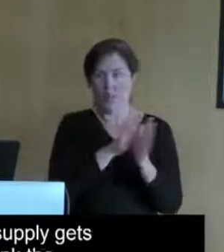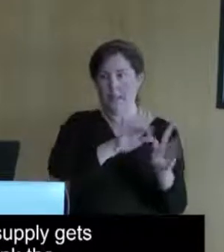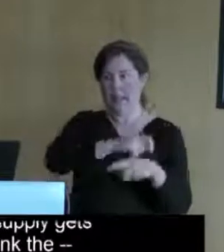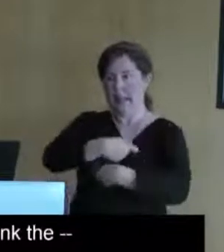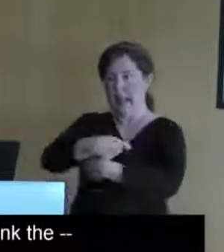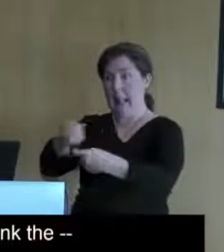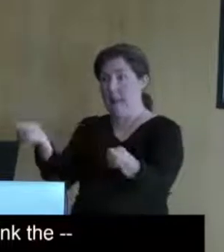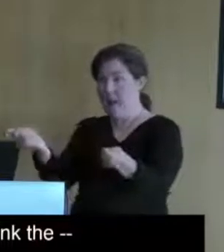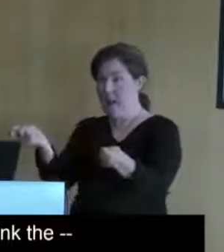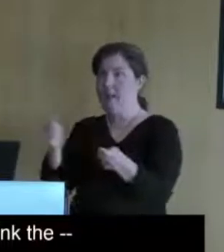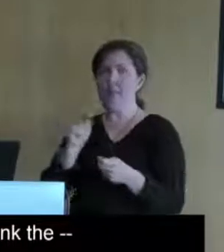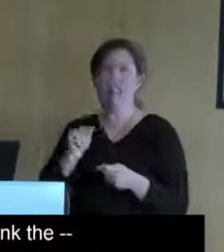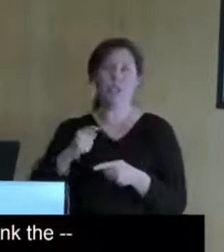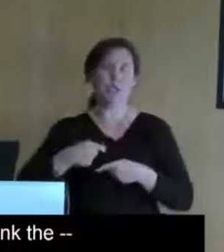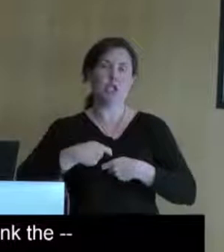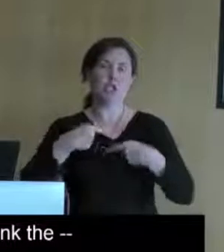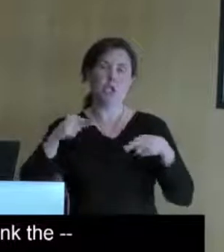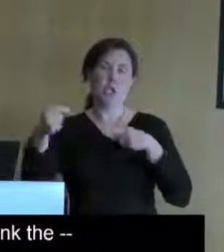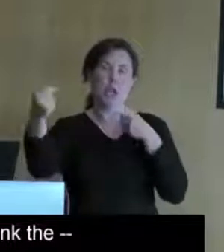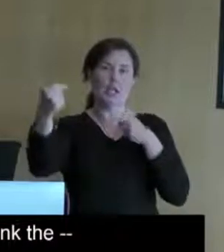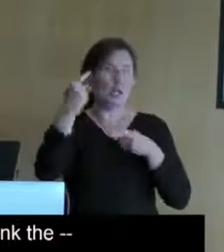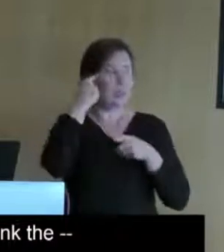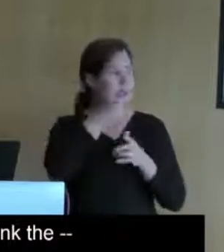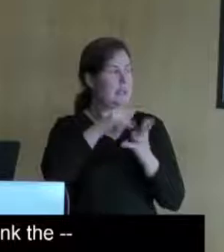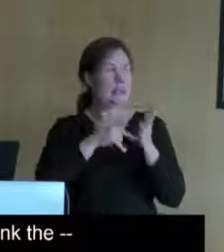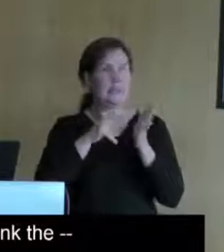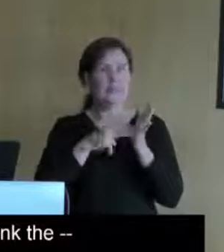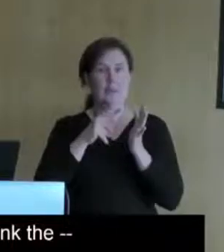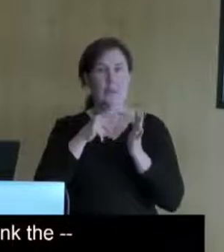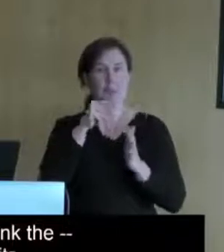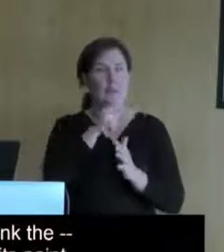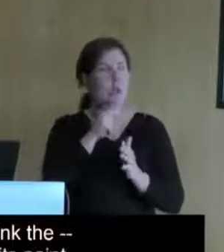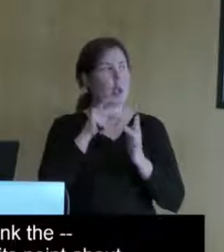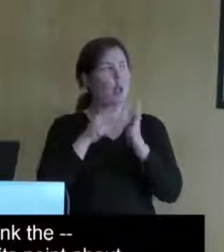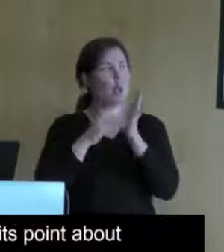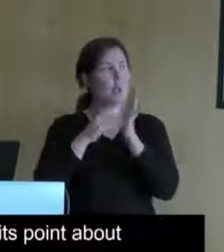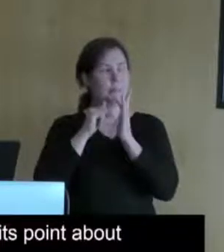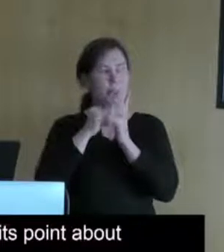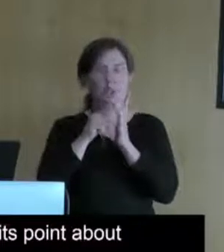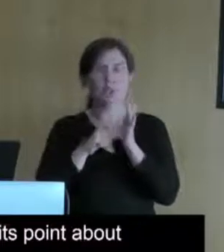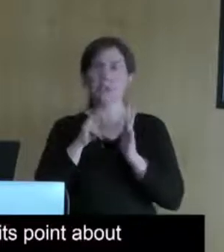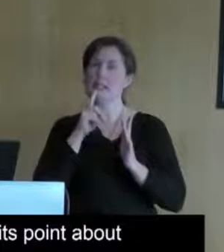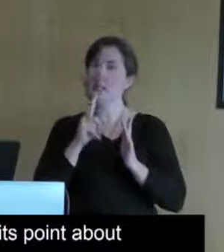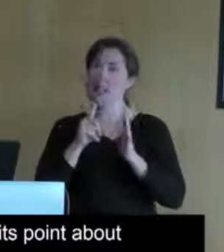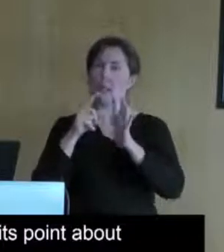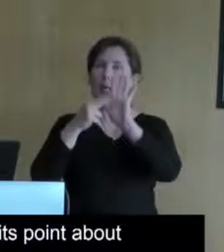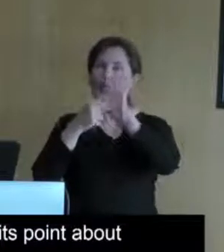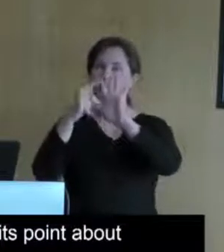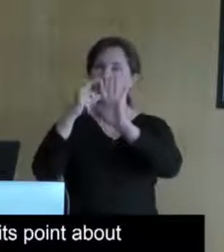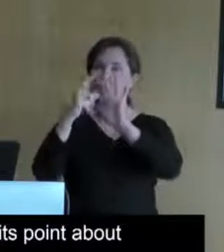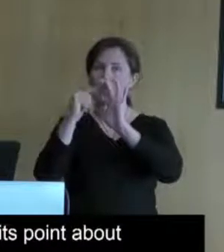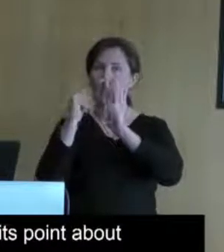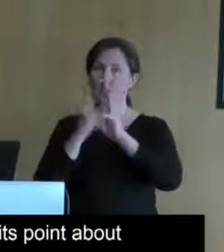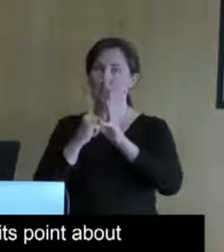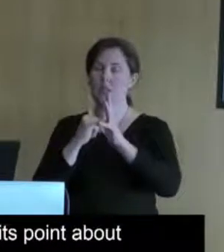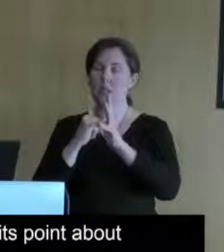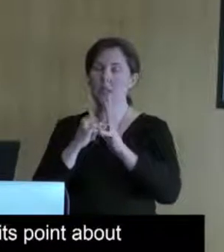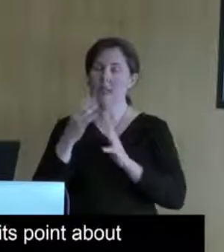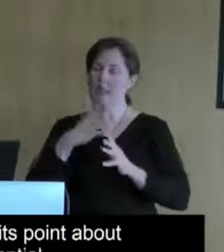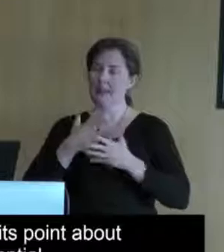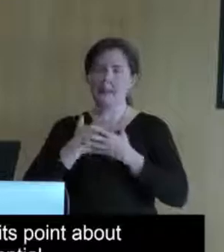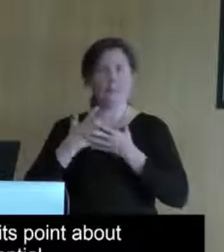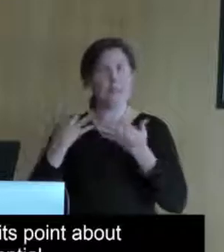as Steve indicated, how then the housing supply gets delivered is a massive challenge. And